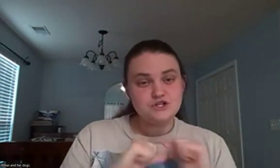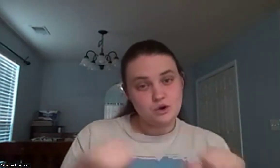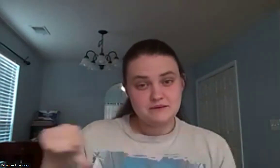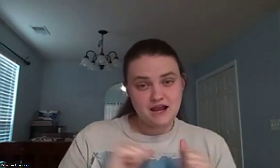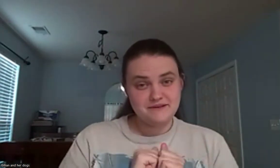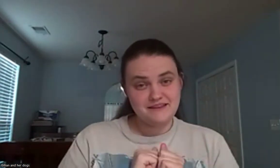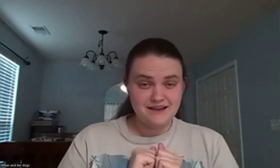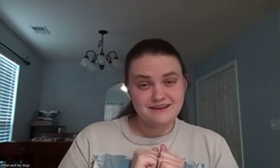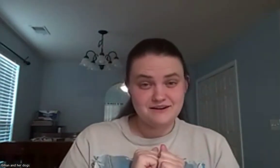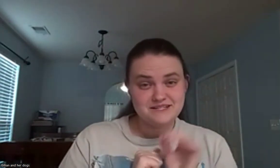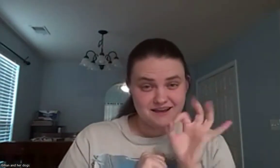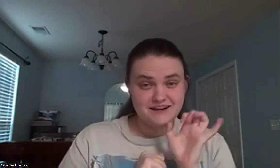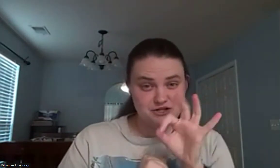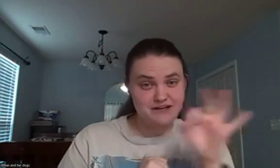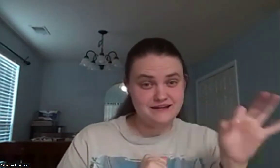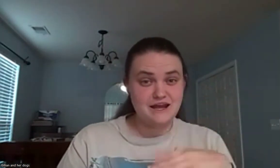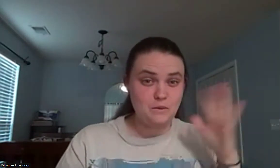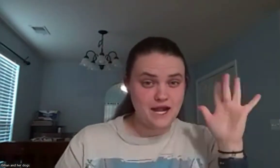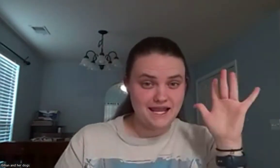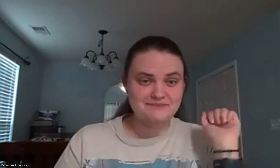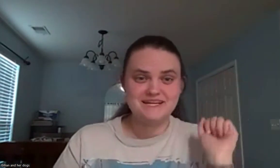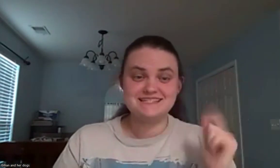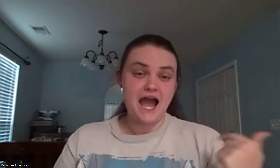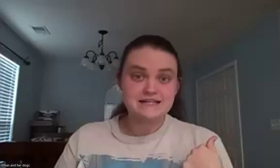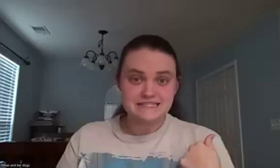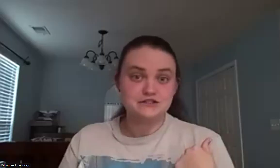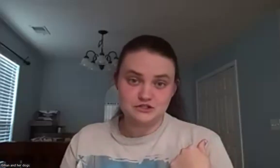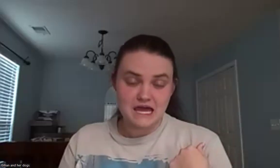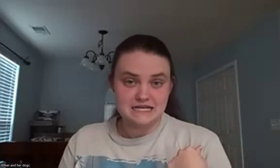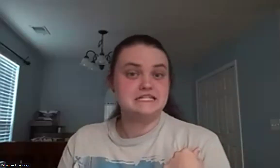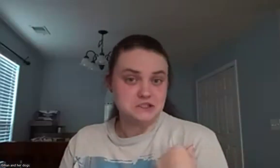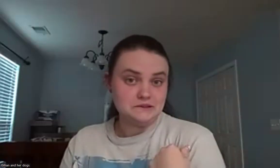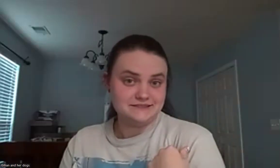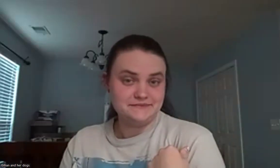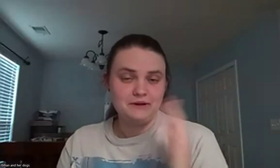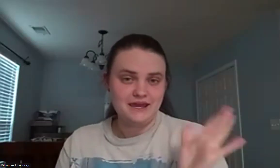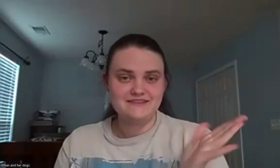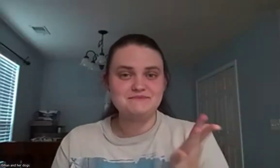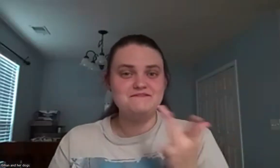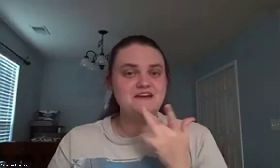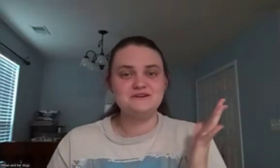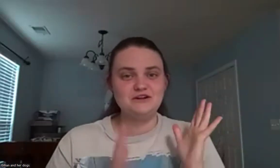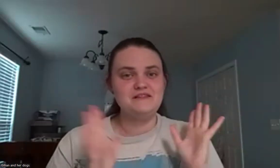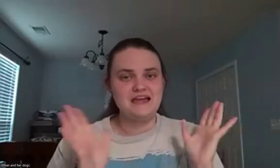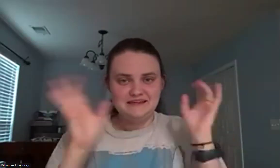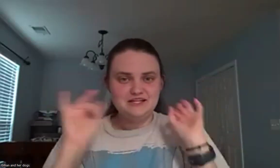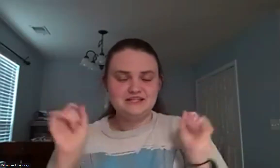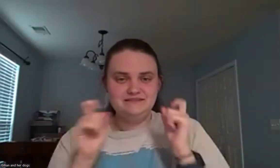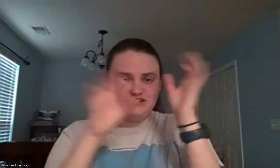totally brag and be like, I can count up to 999 on one hand because I still do that as an adult. Okay. That's like my favorite little like little